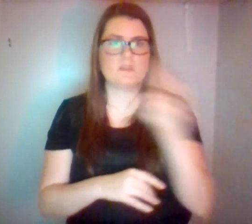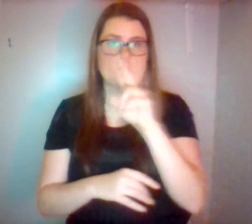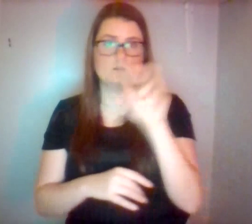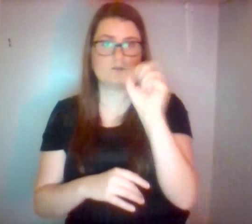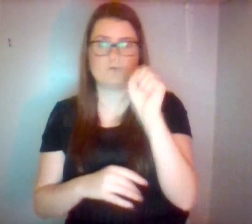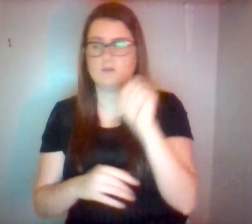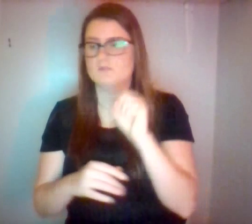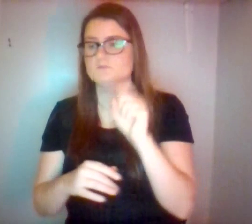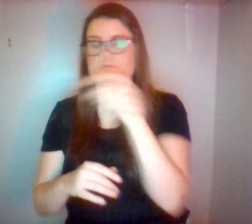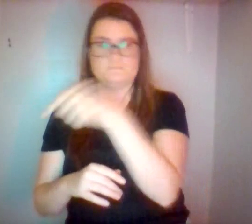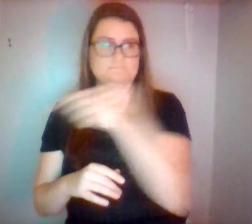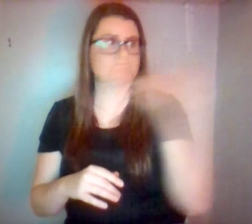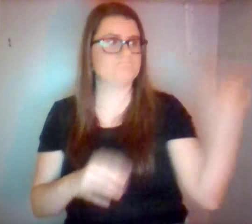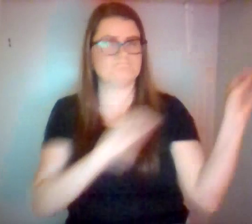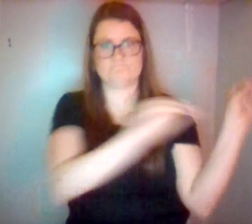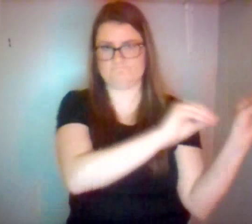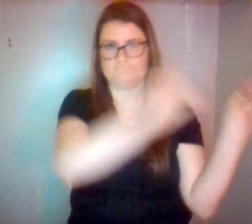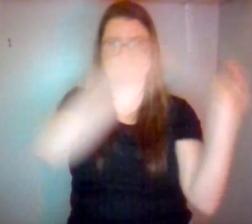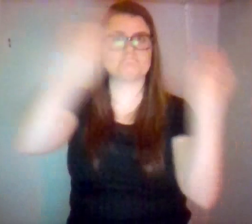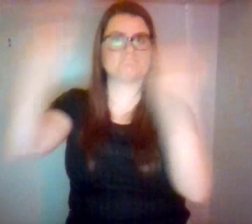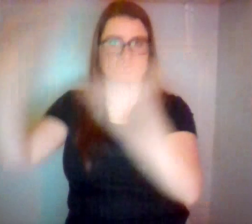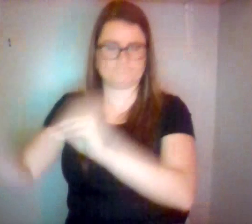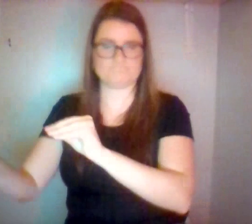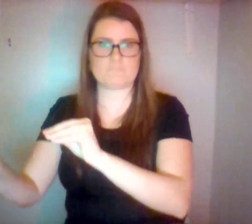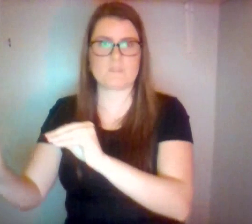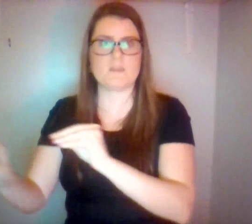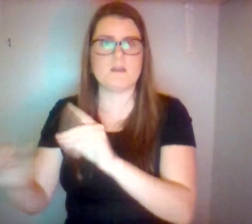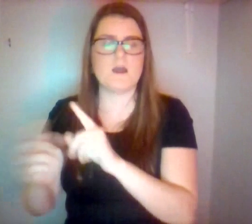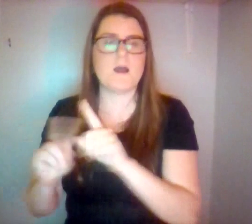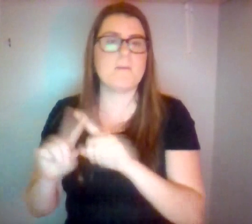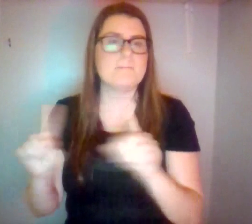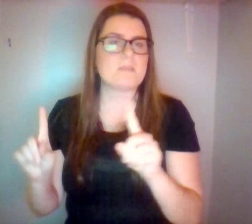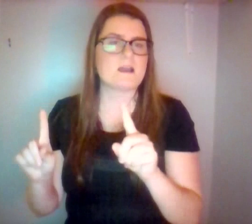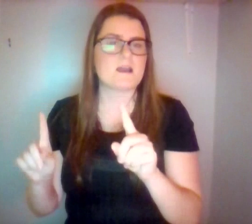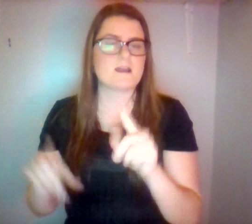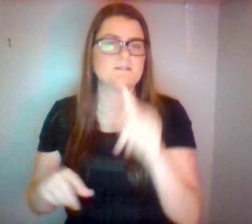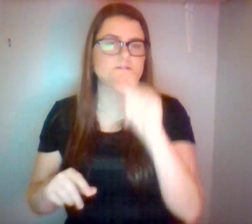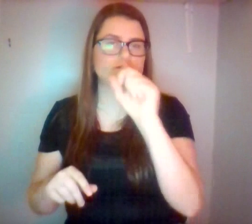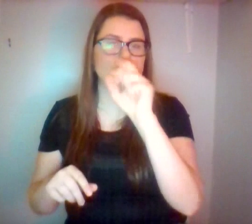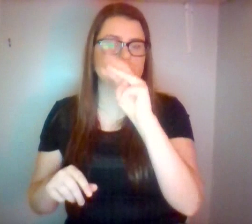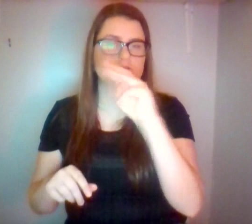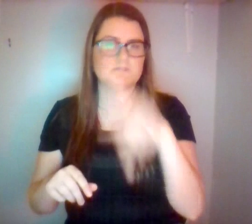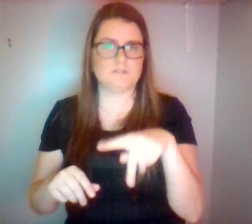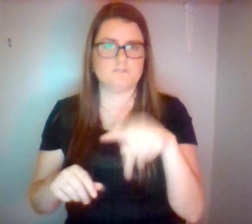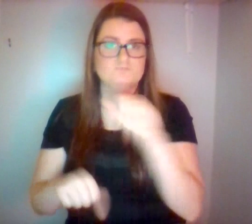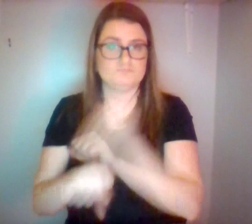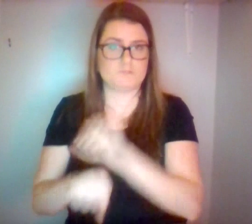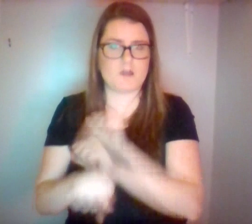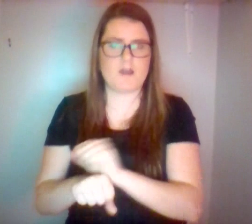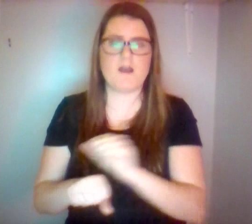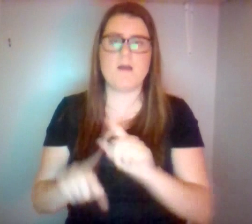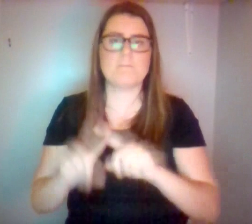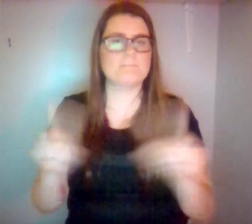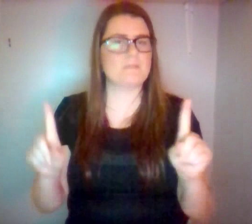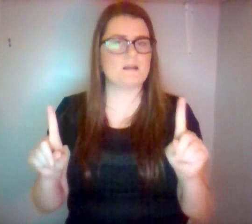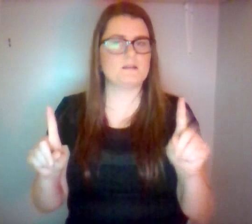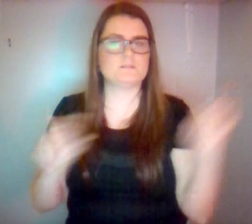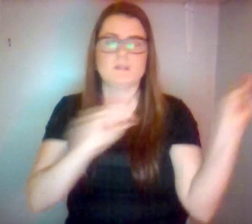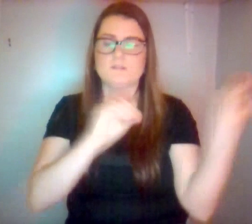until He called me to Bethlehem. And so that promise was really, really crucial. And one last encouraging